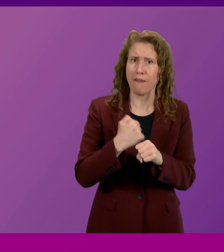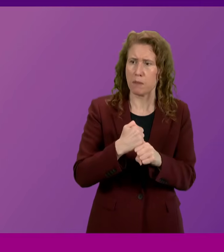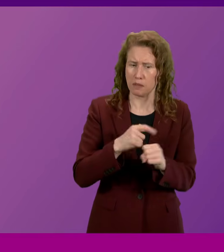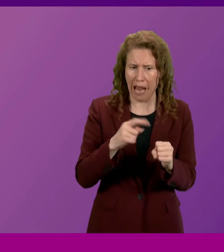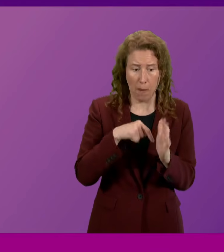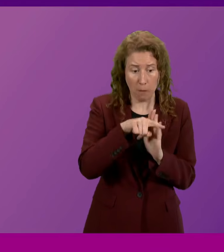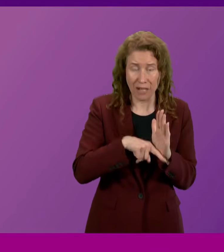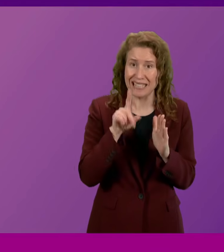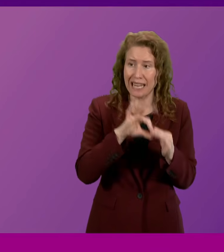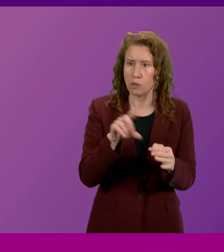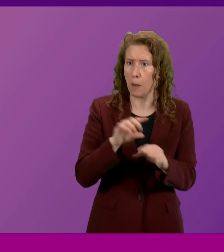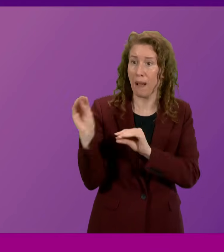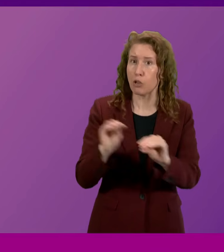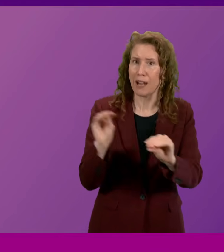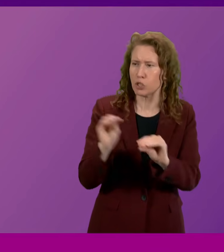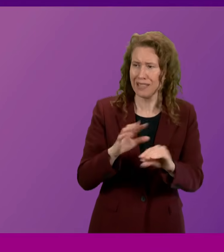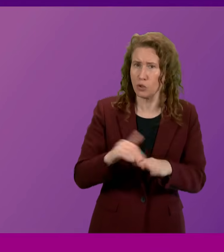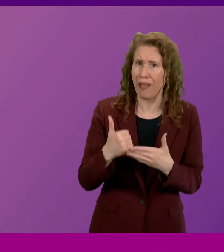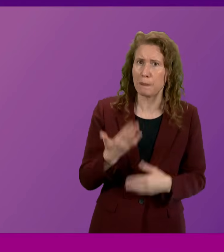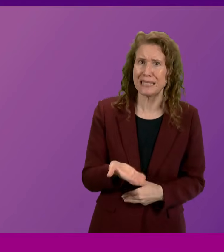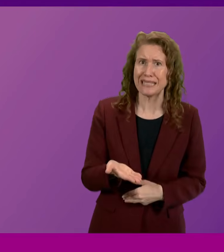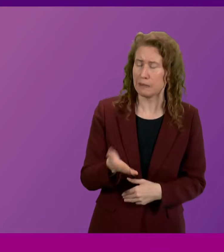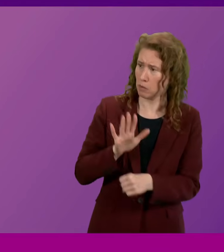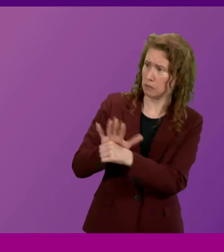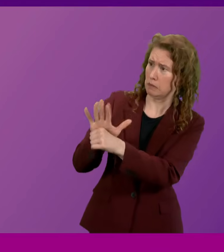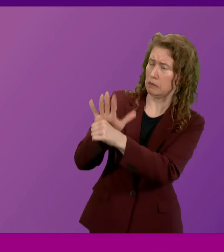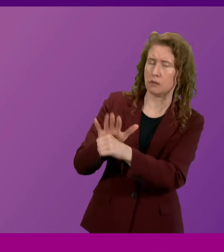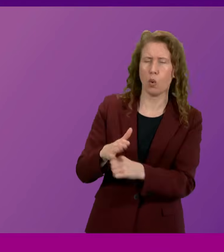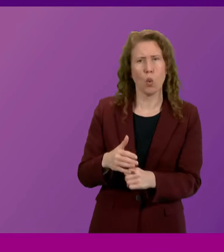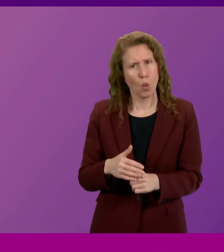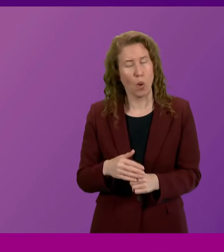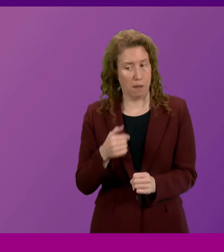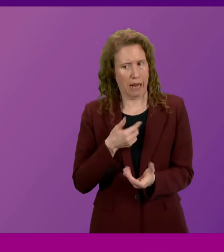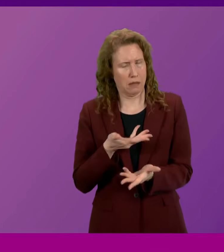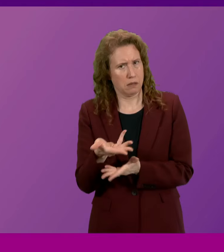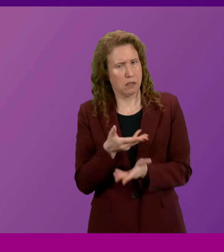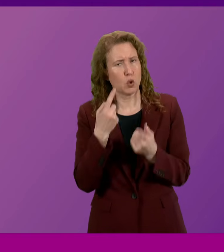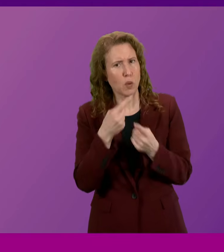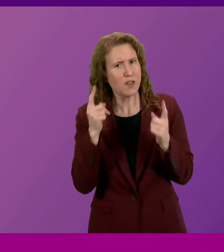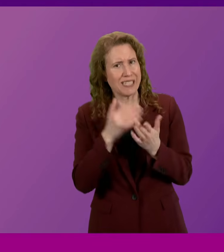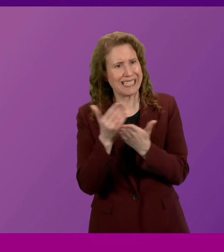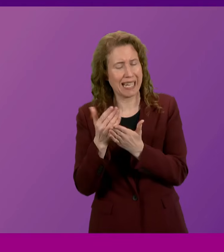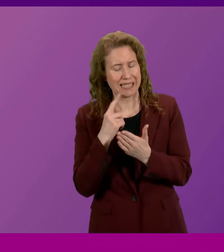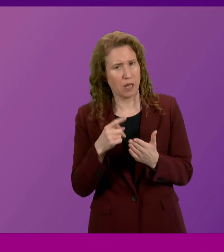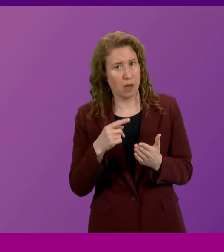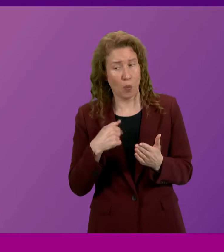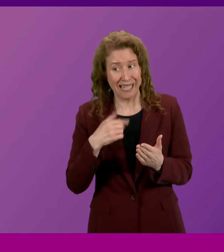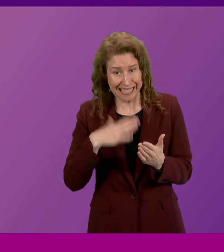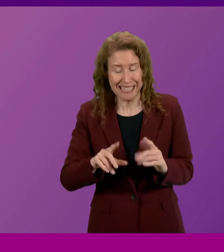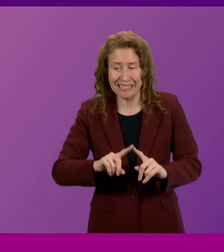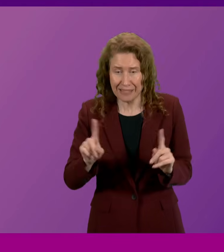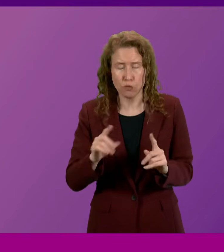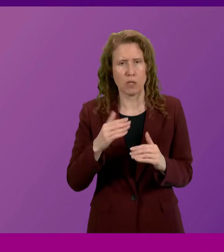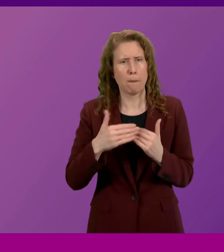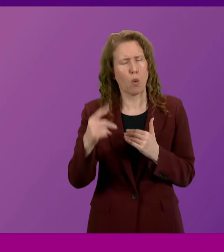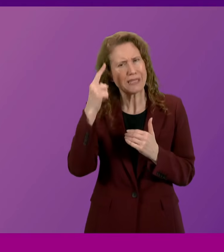That's not helping one little bit in all of this. And it's clear to me in my dialogue with the university sector that a more rational approach